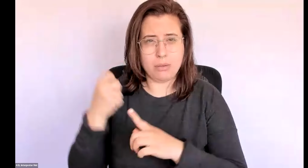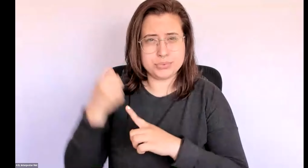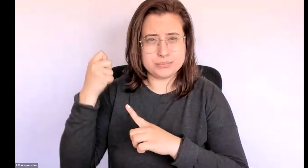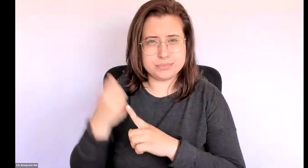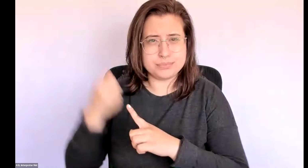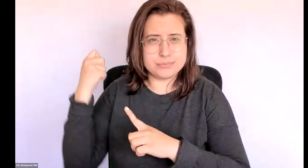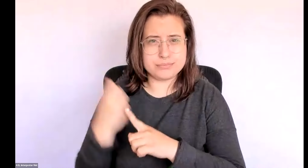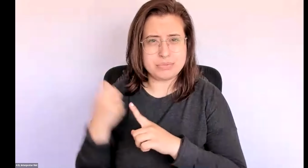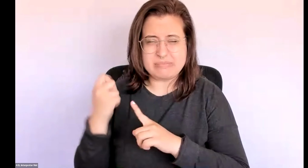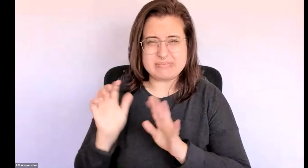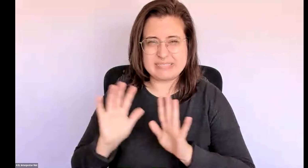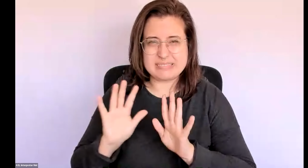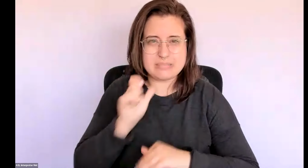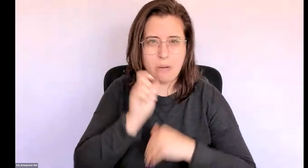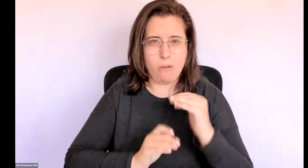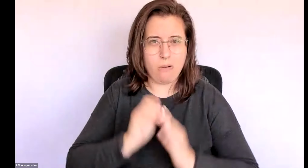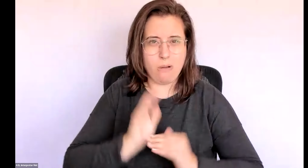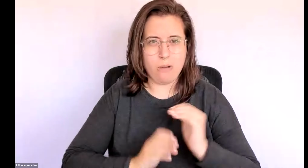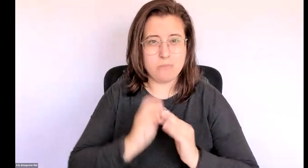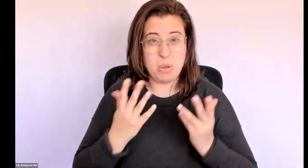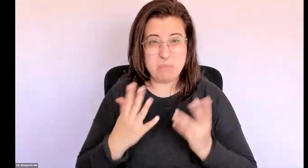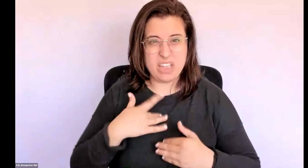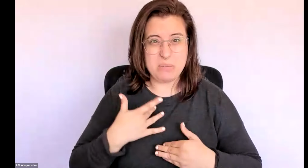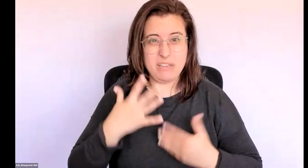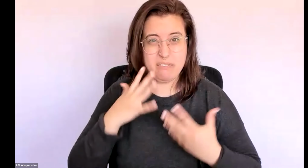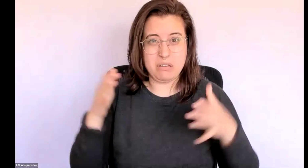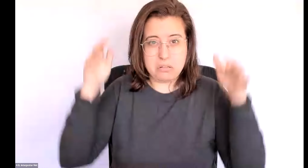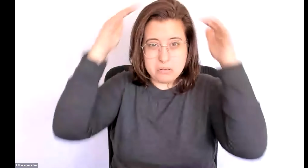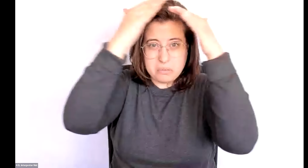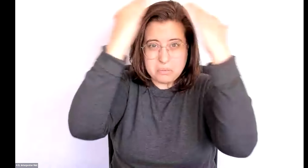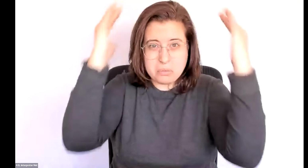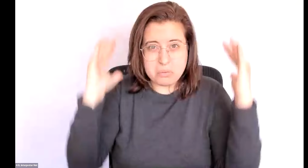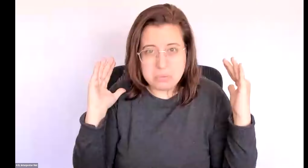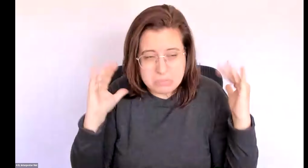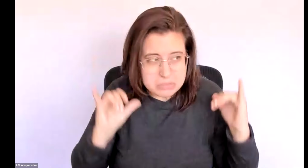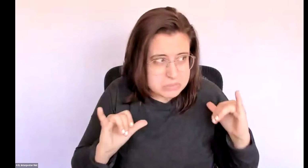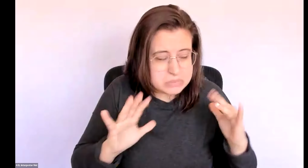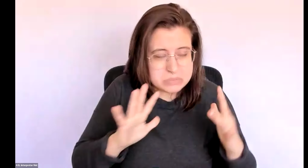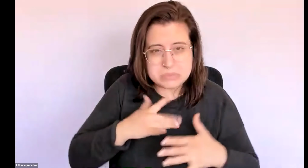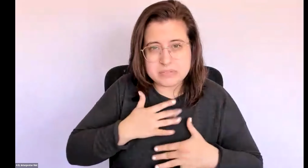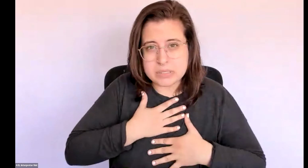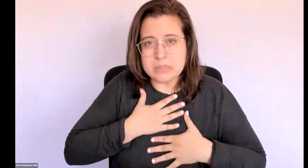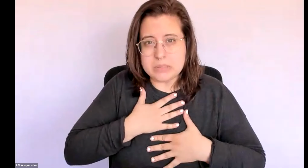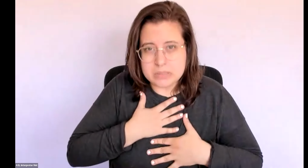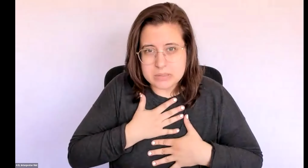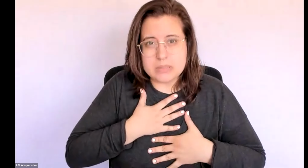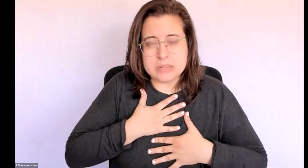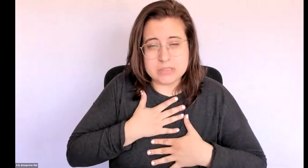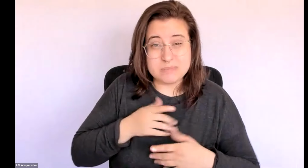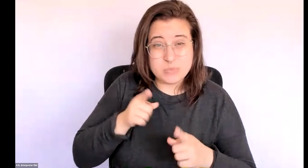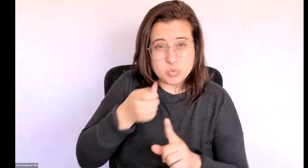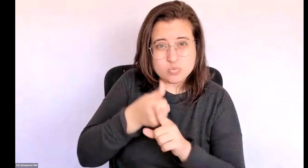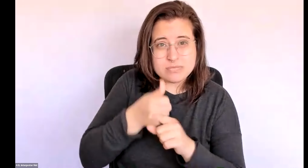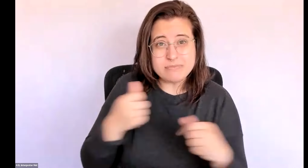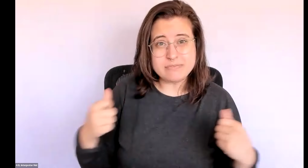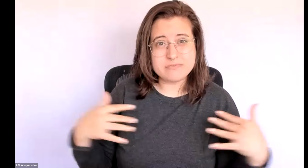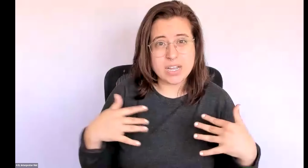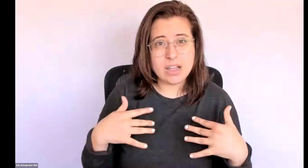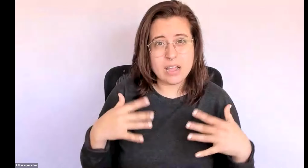Plus, you may feel trapped within the tube. If you are claustrophobic or